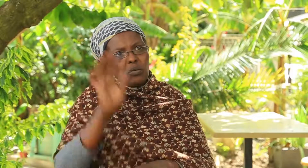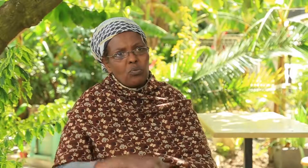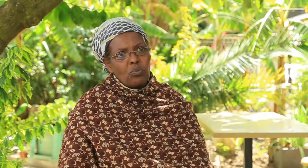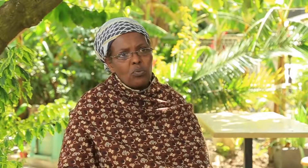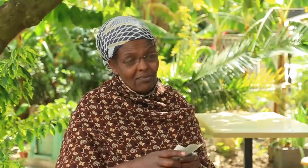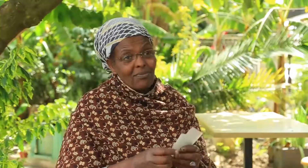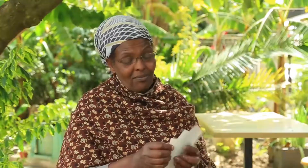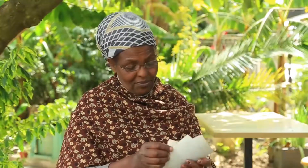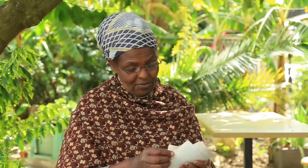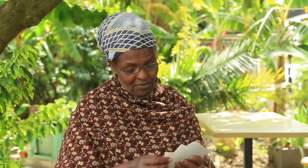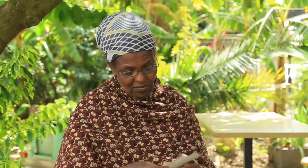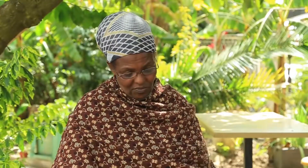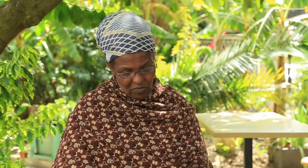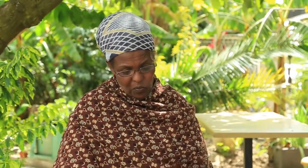found those pictures.